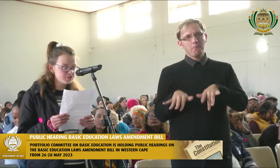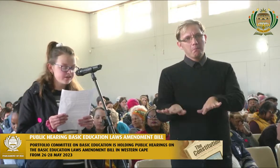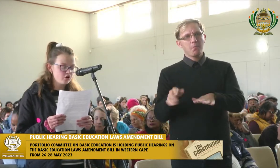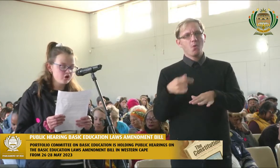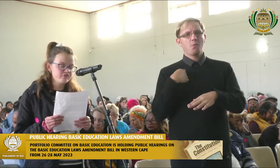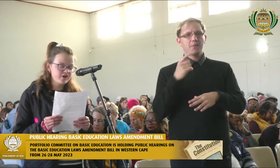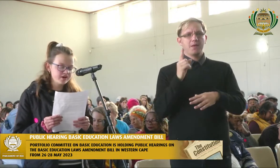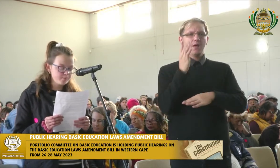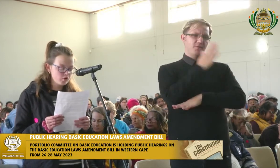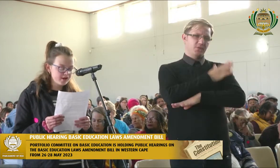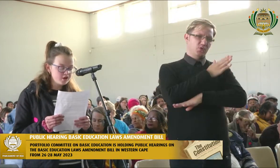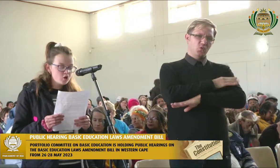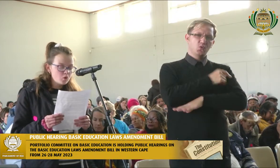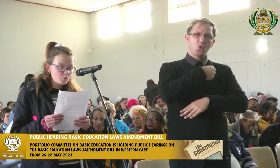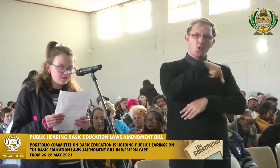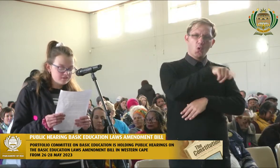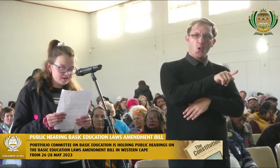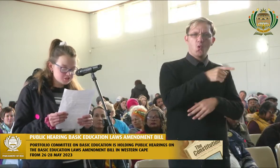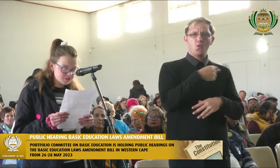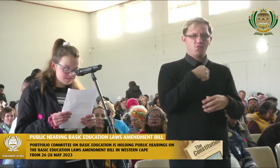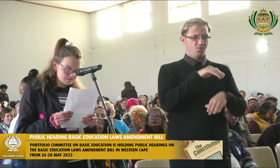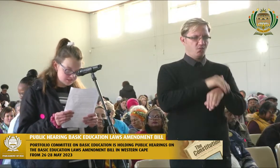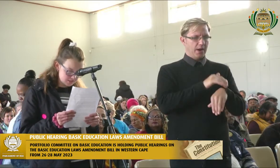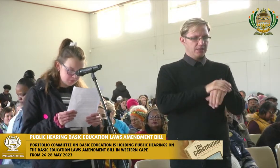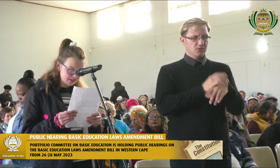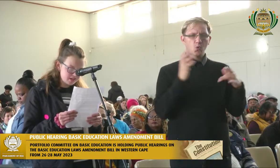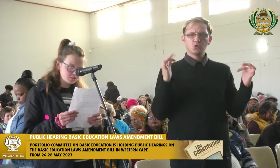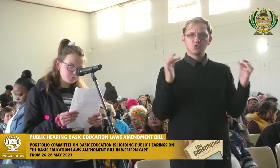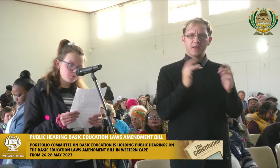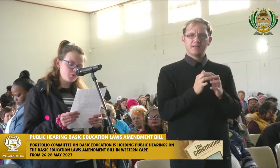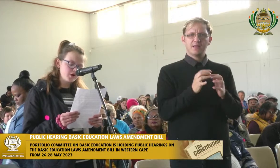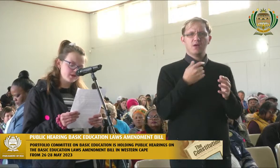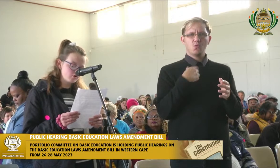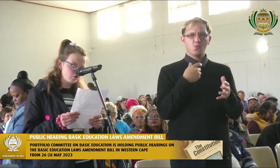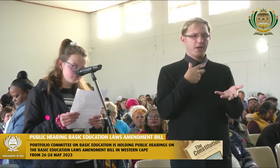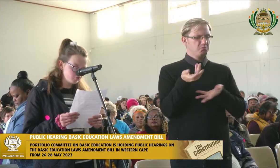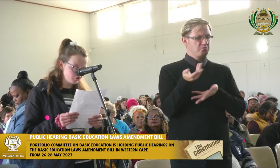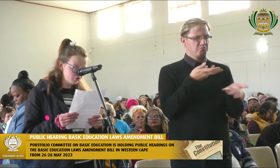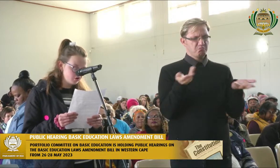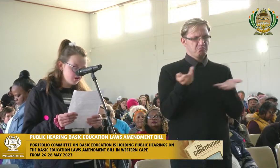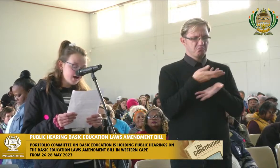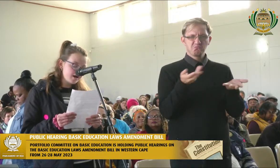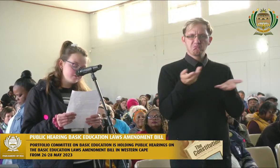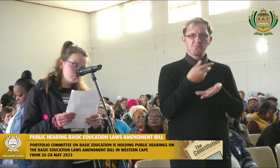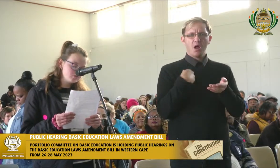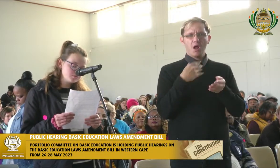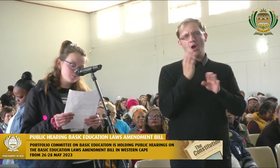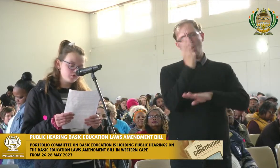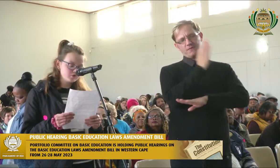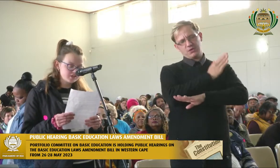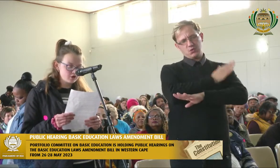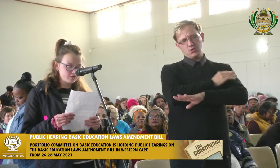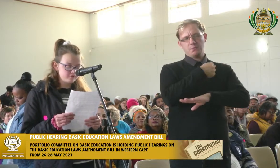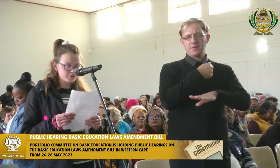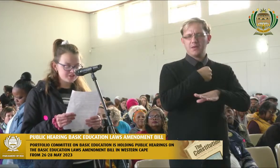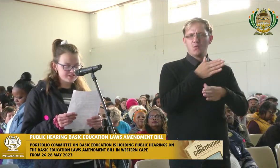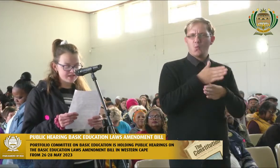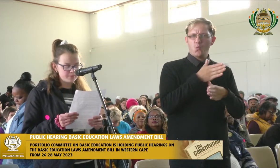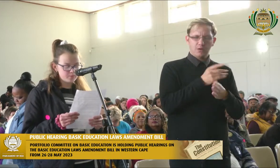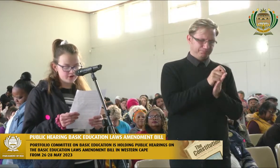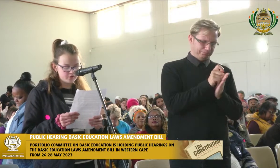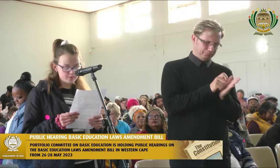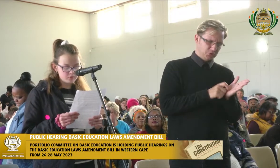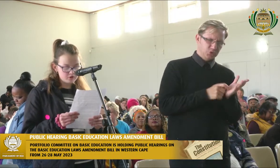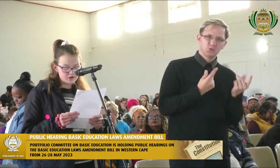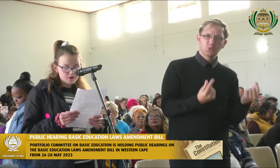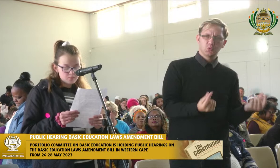homeschool get-together on a Friday morning. Well, then just simply catch up on my work in the afternoon. I have awesome support at home. For just